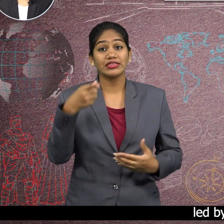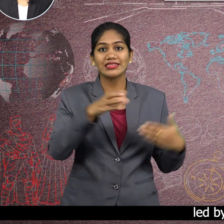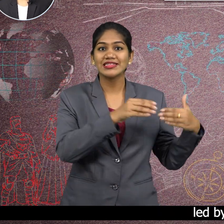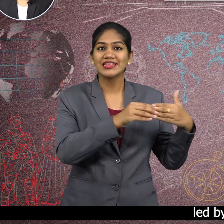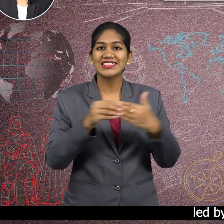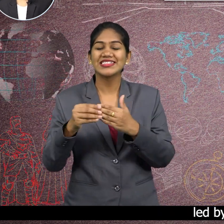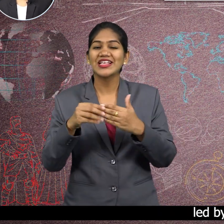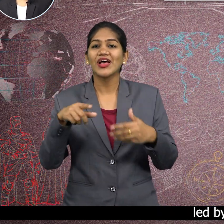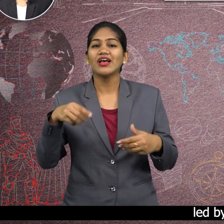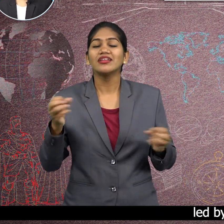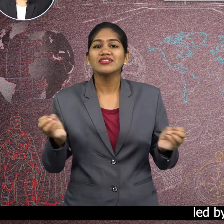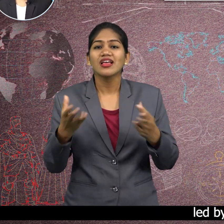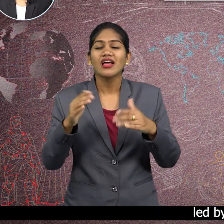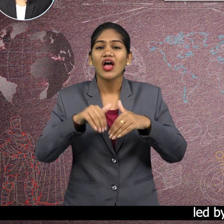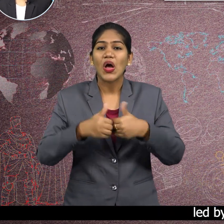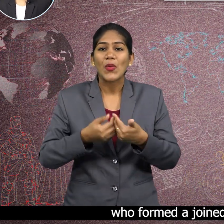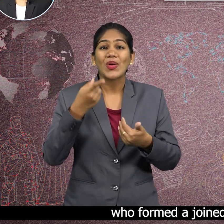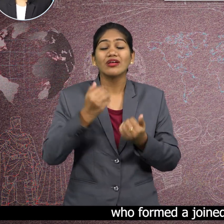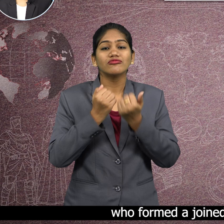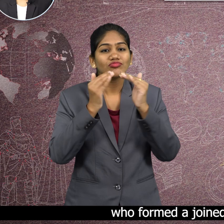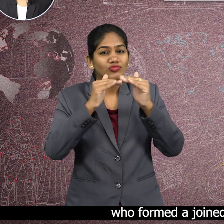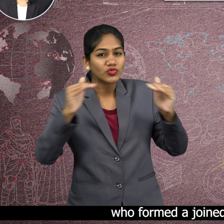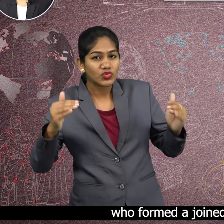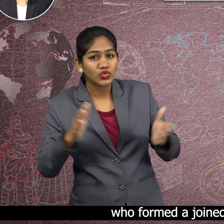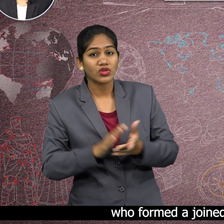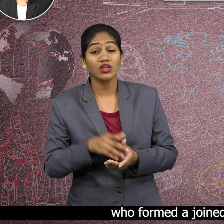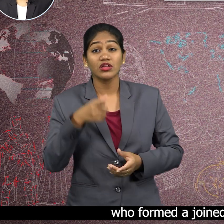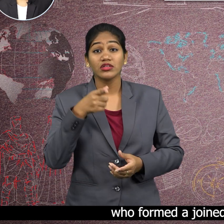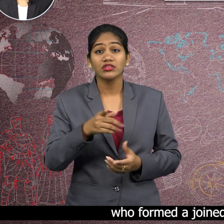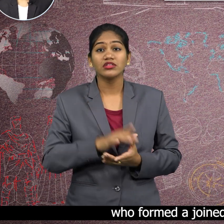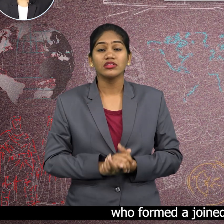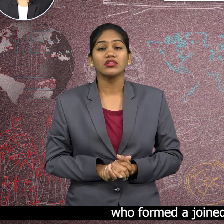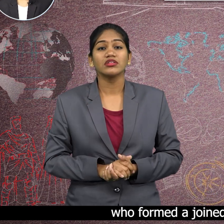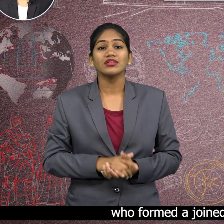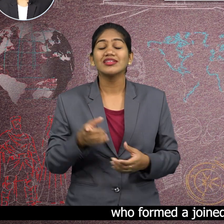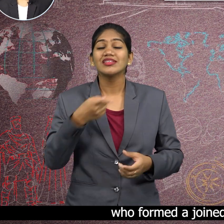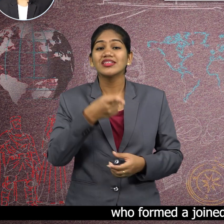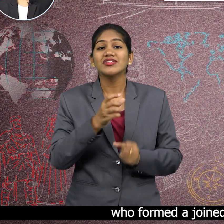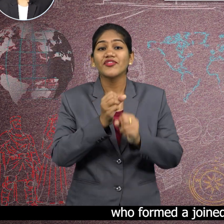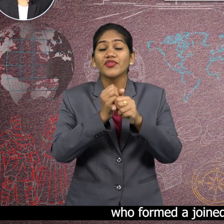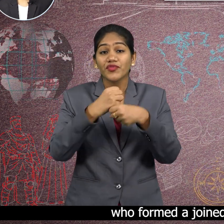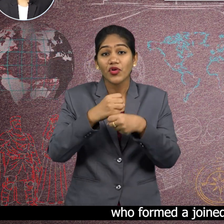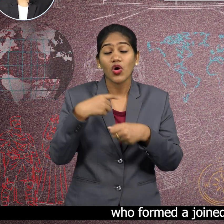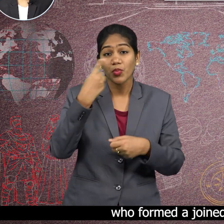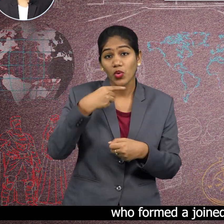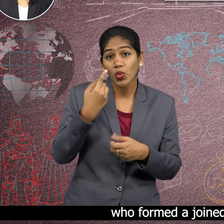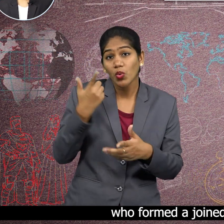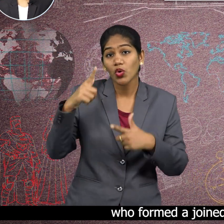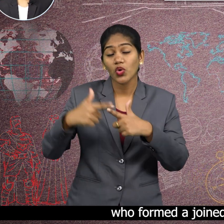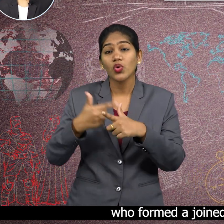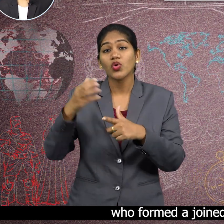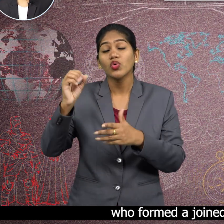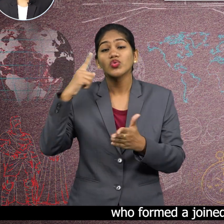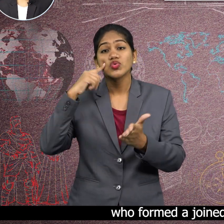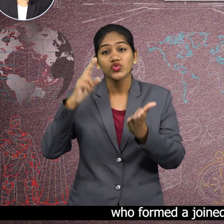led by students who formed a Joint Action Committee, JAC.